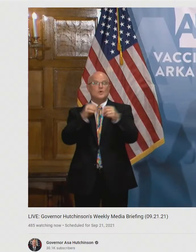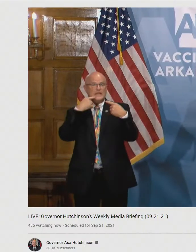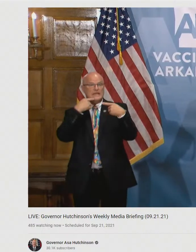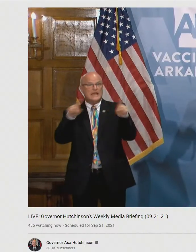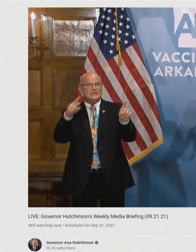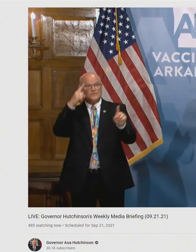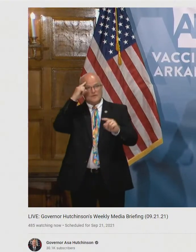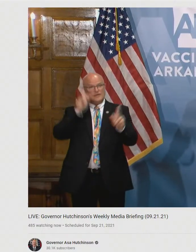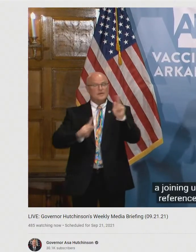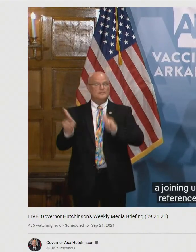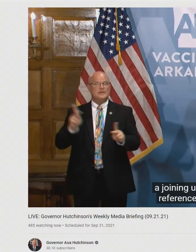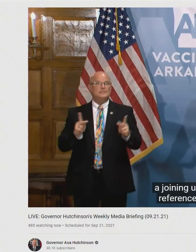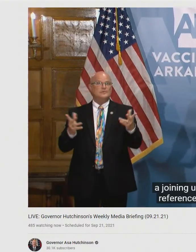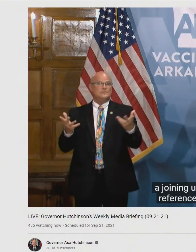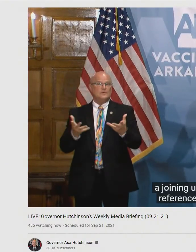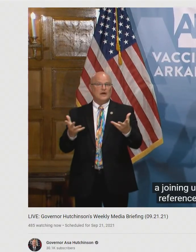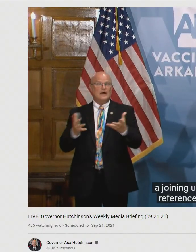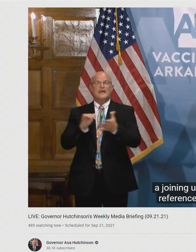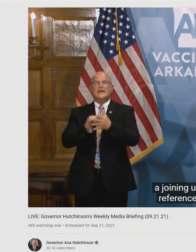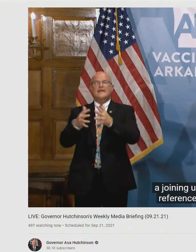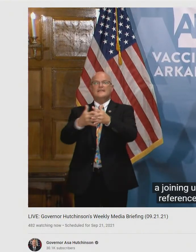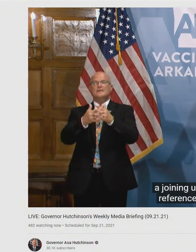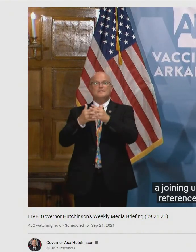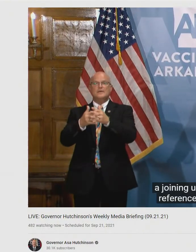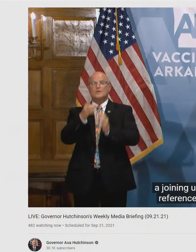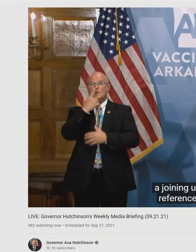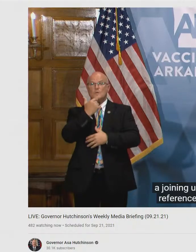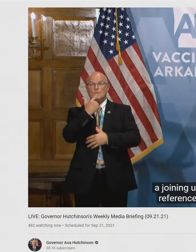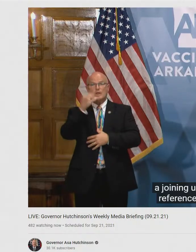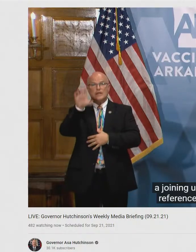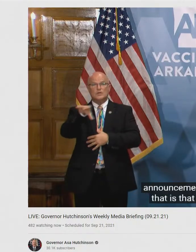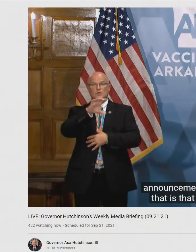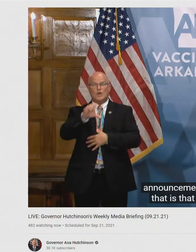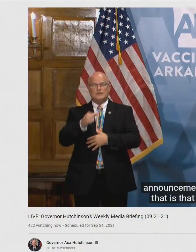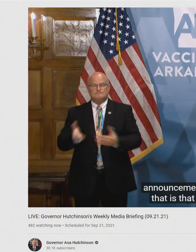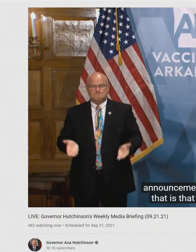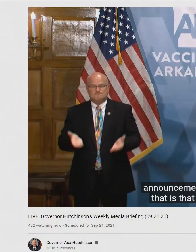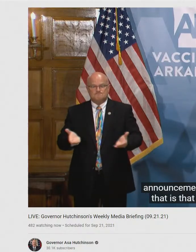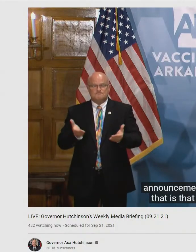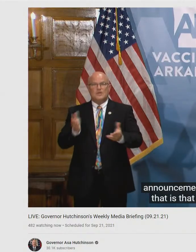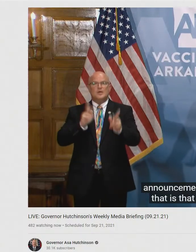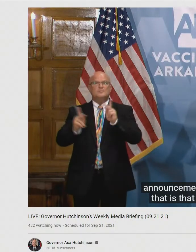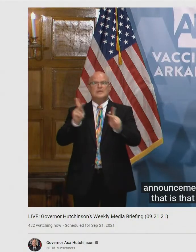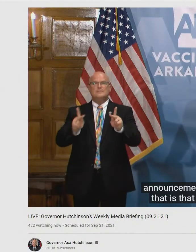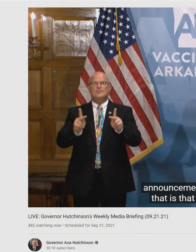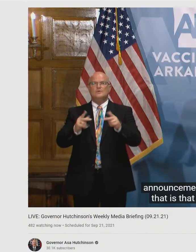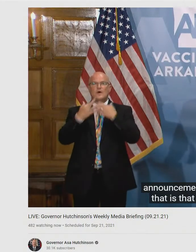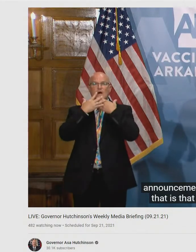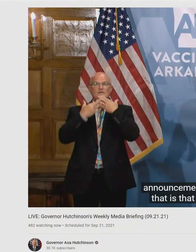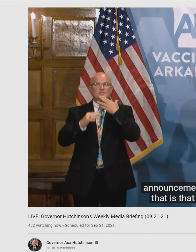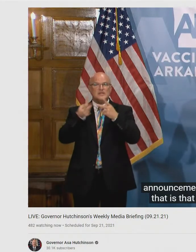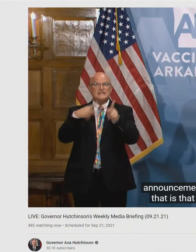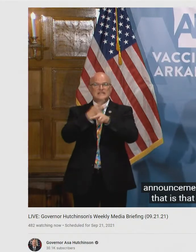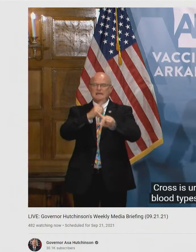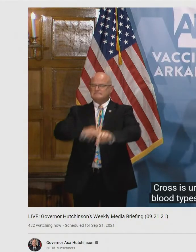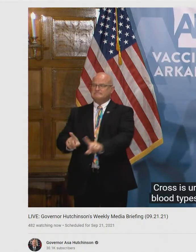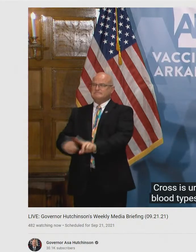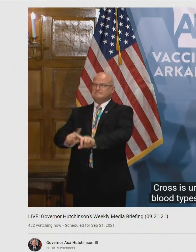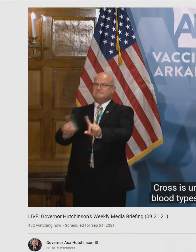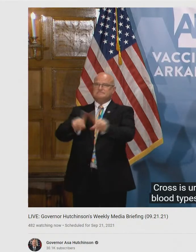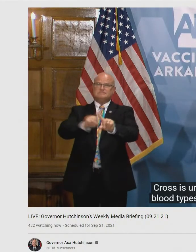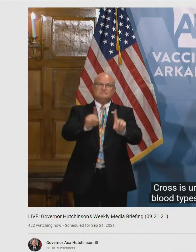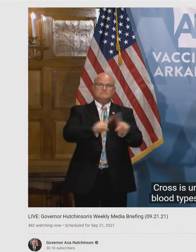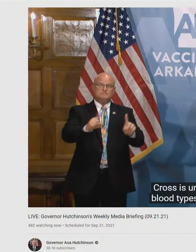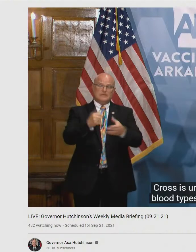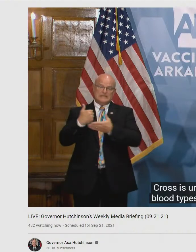for the public, and that is that the American Red Cross is urging donors of all blood types to donate to